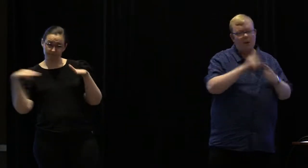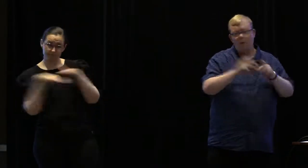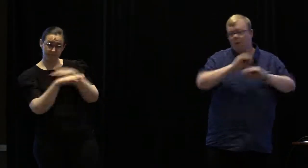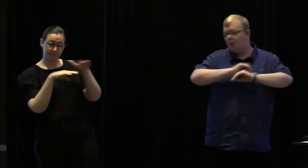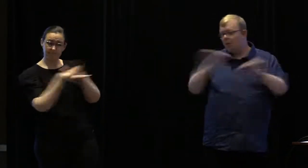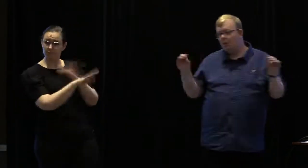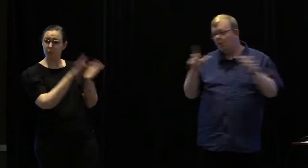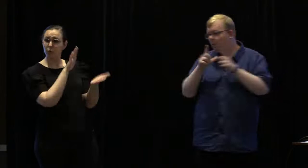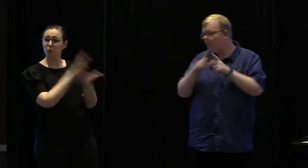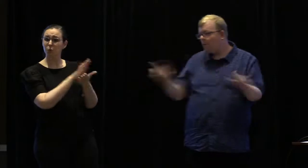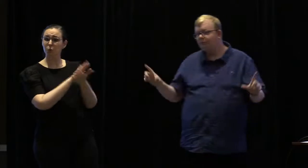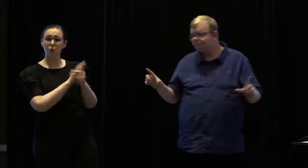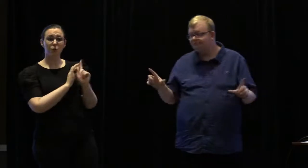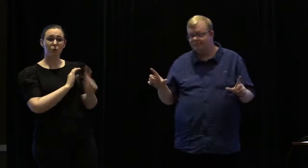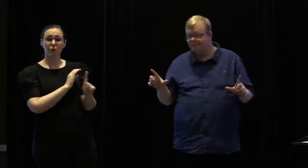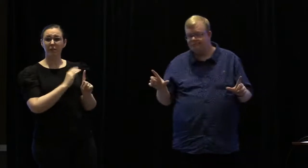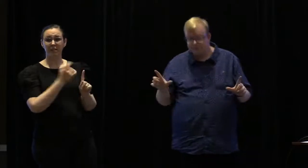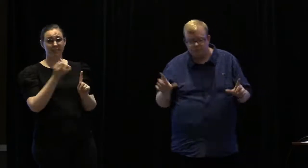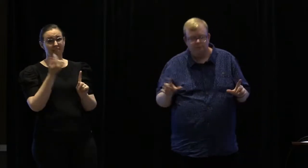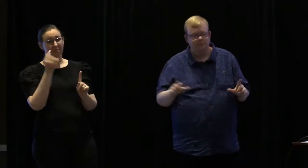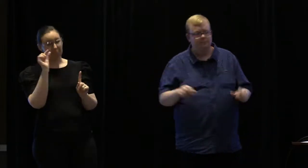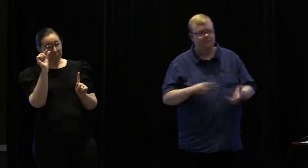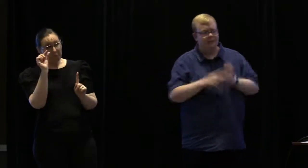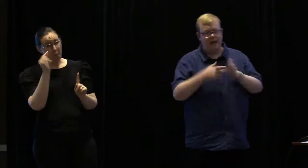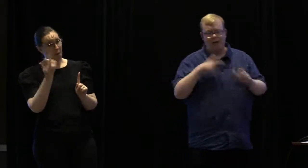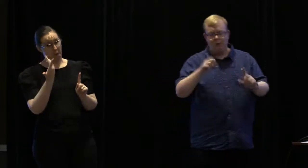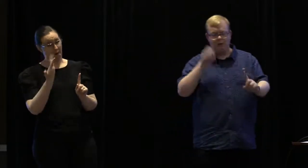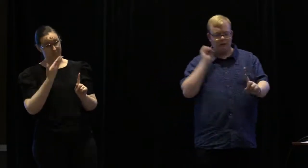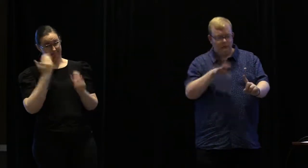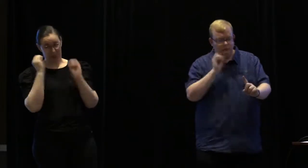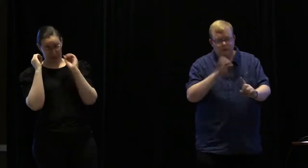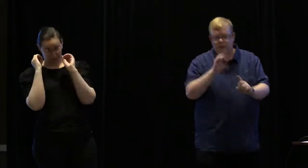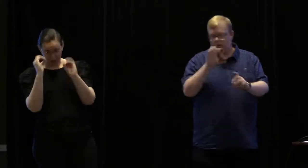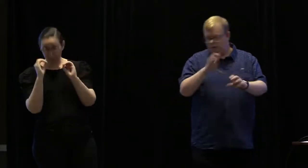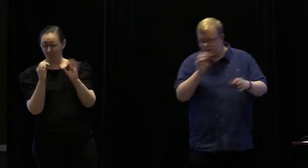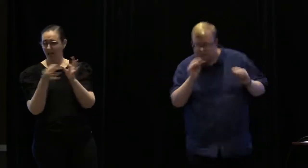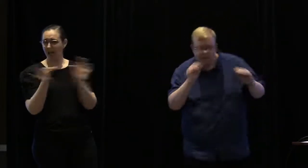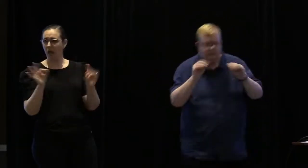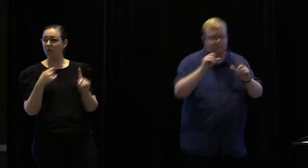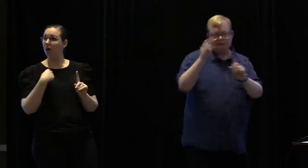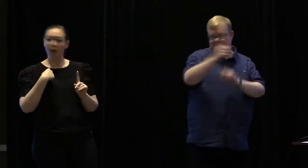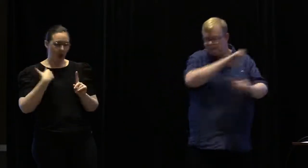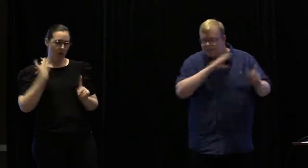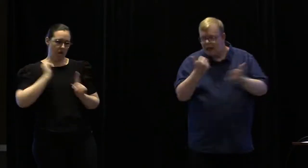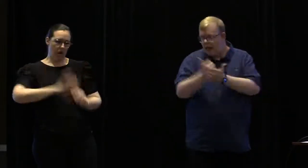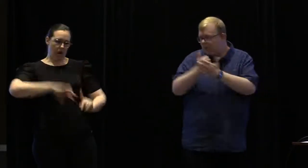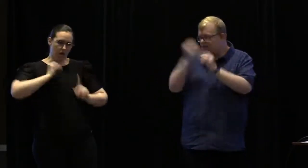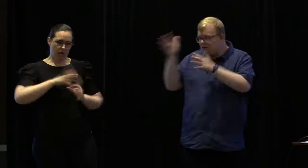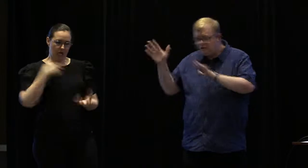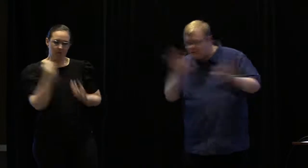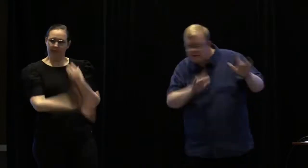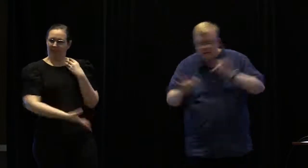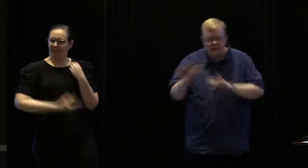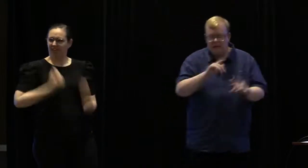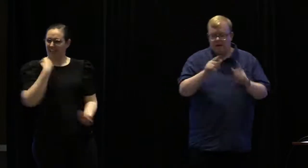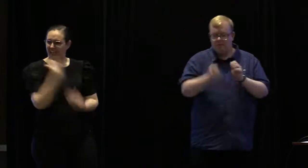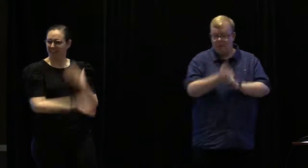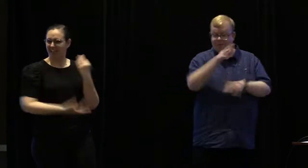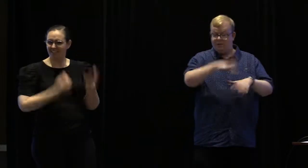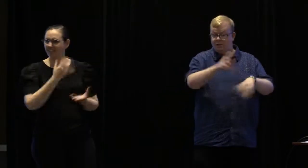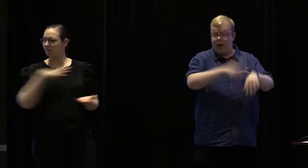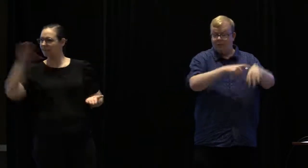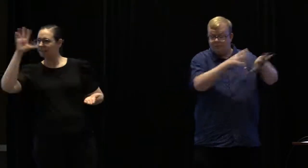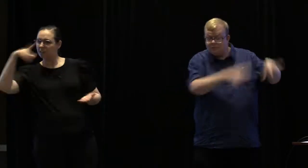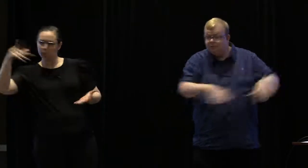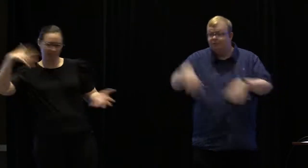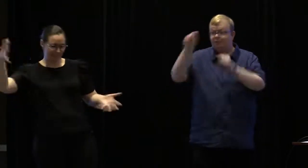come into the school system with little to no language. We work really hard to give them what they need, try to get